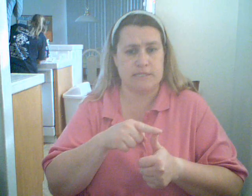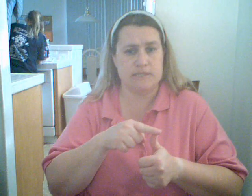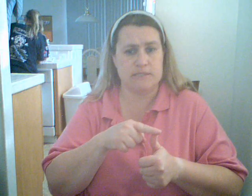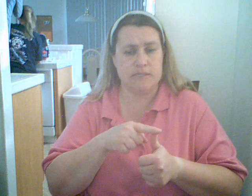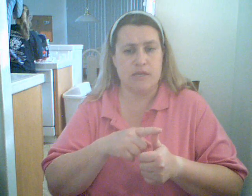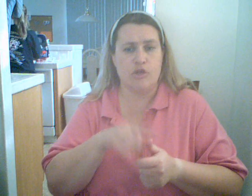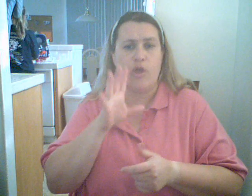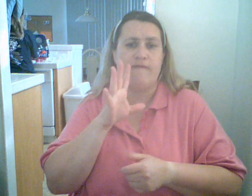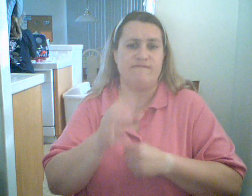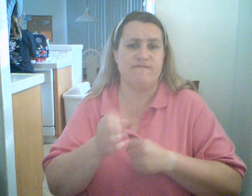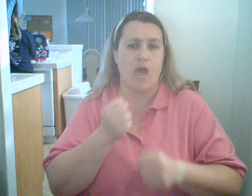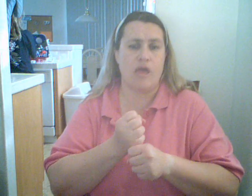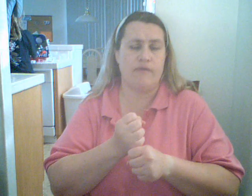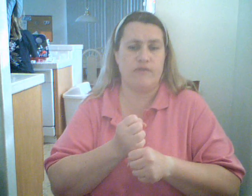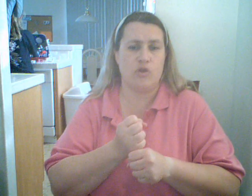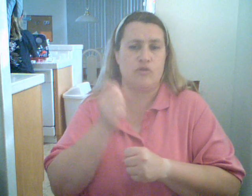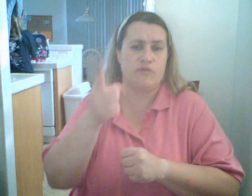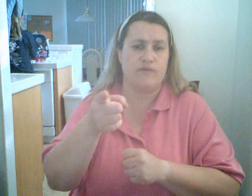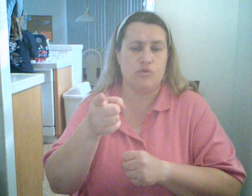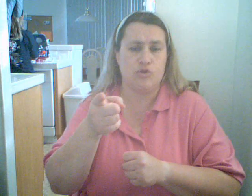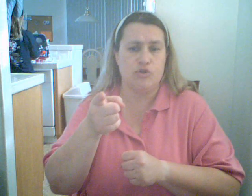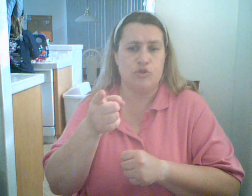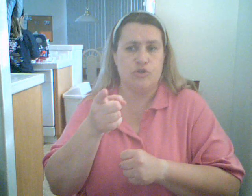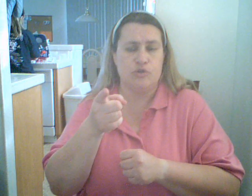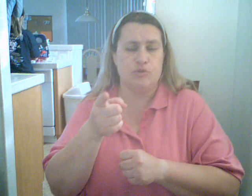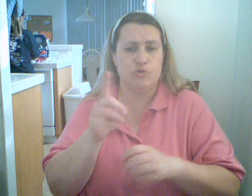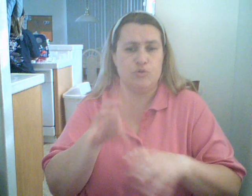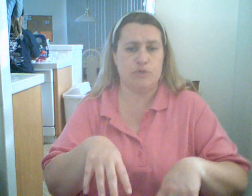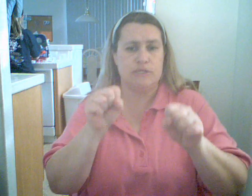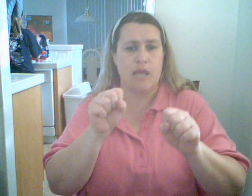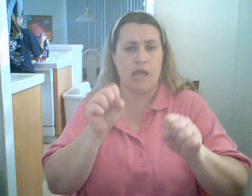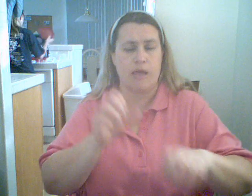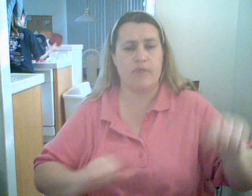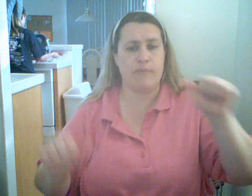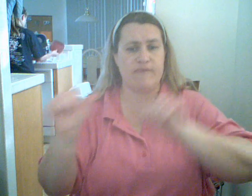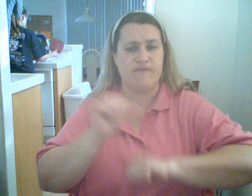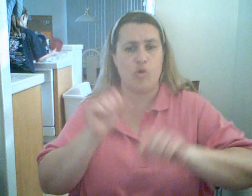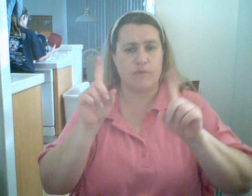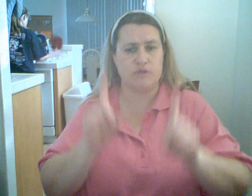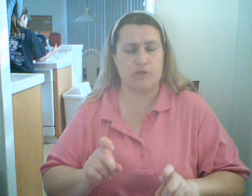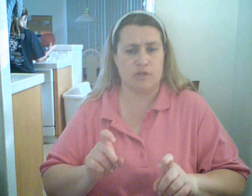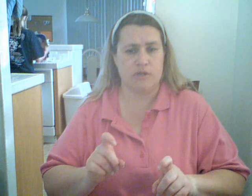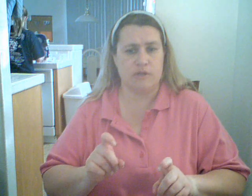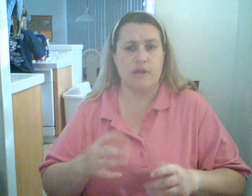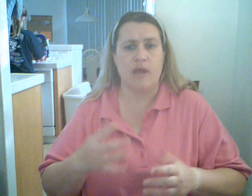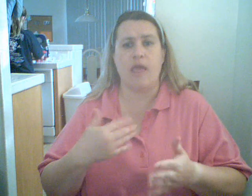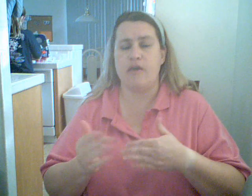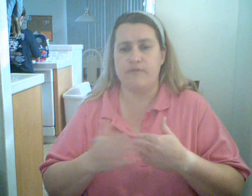years to take and pass a performance test. However, there is a little interesting requirement that is